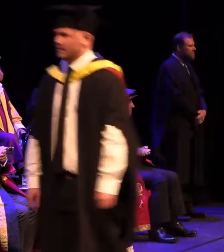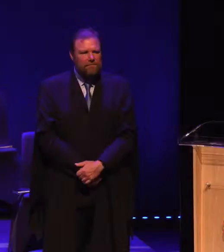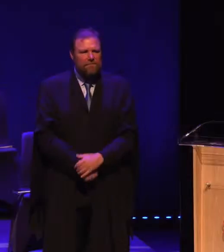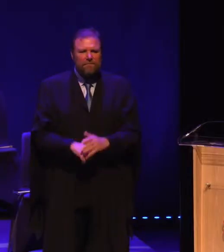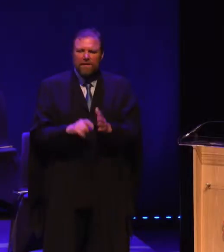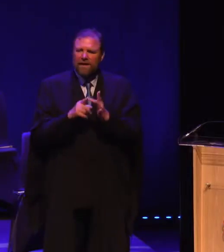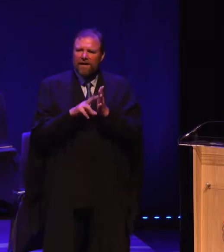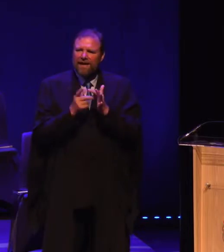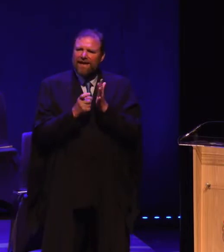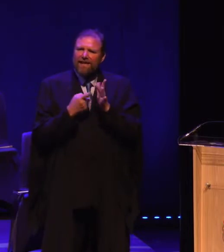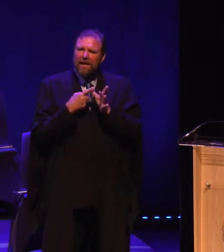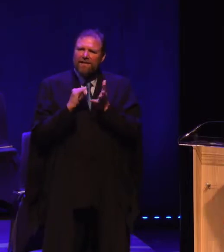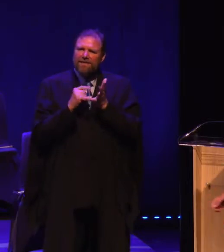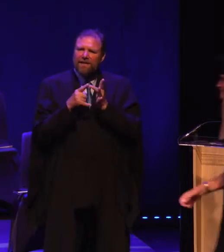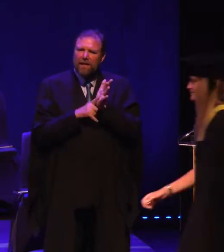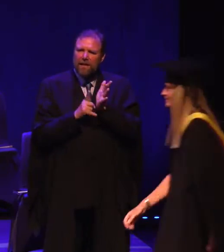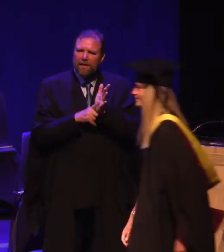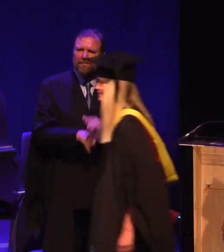India Still.